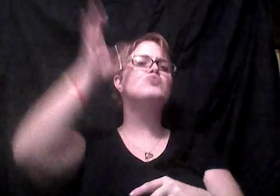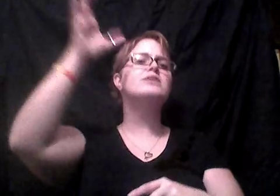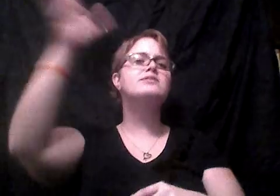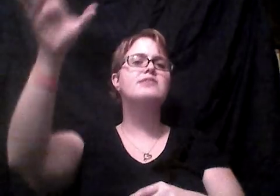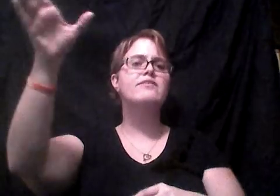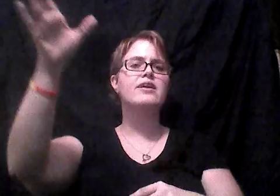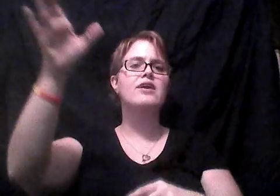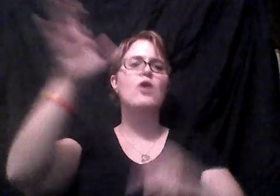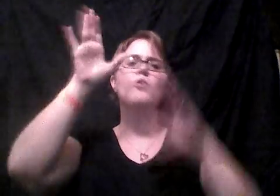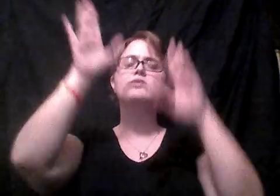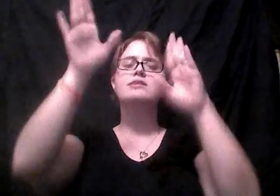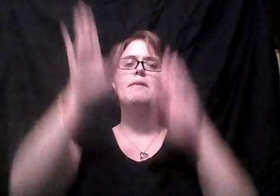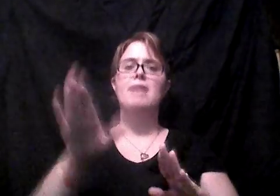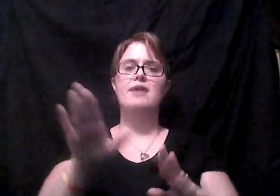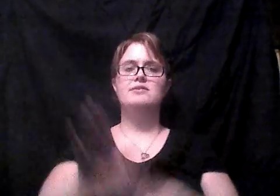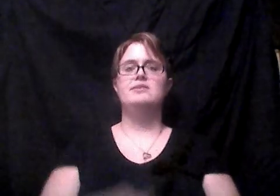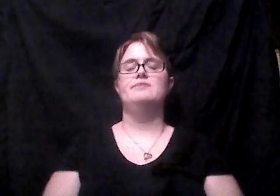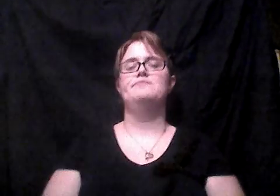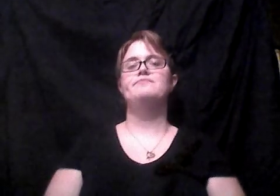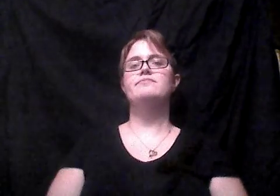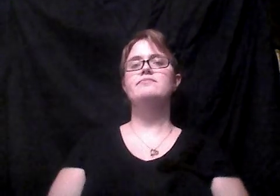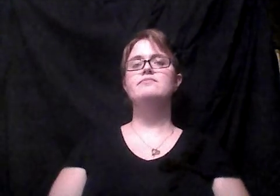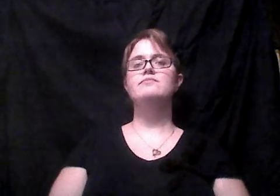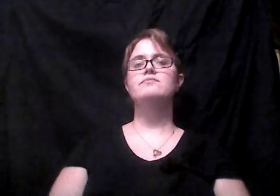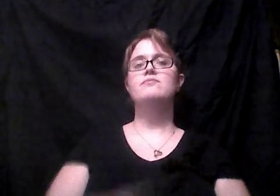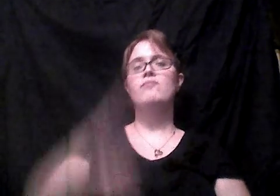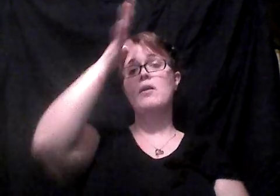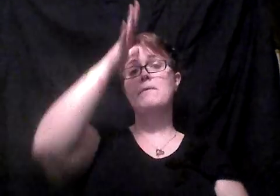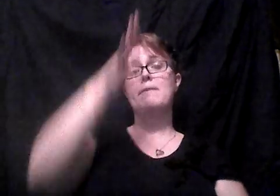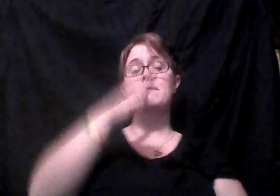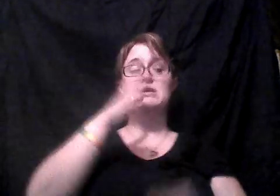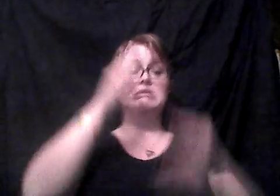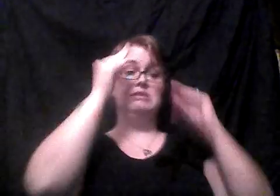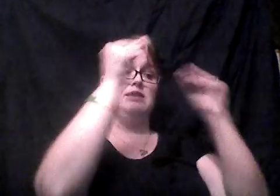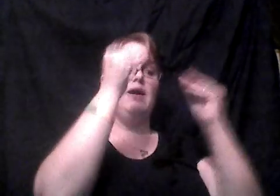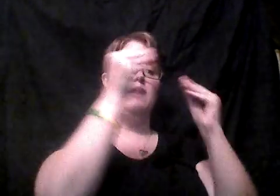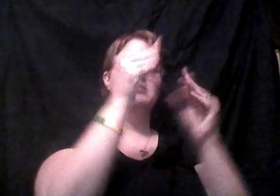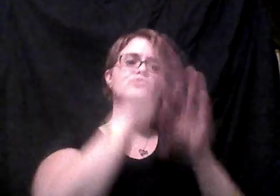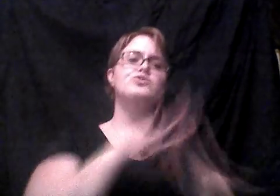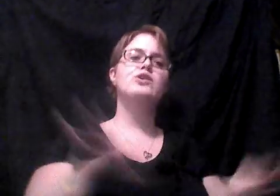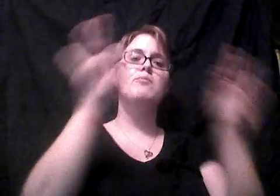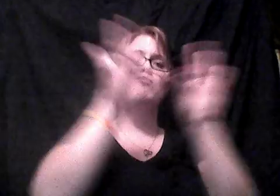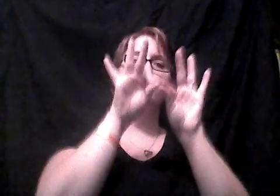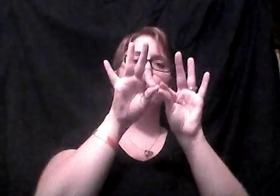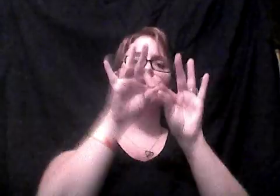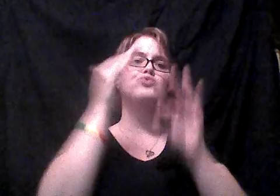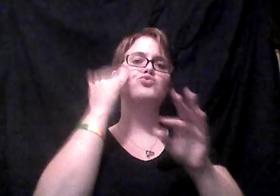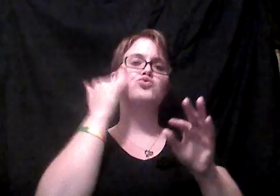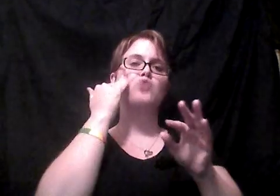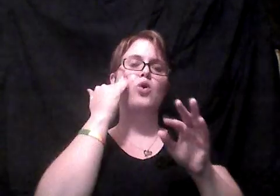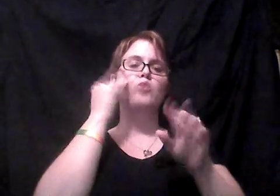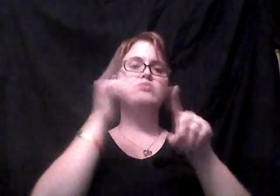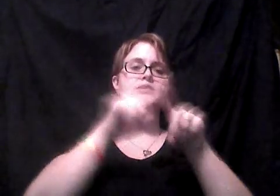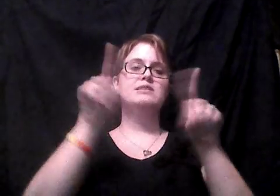parents who saw it that way. My parents taught me about the importance of people versus things. So when I got older and I bought my first car, and I was